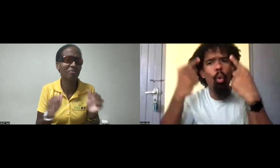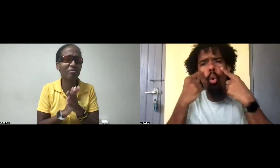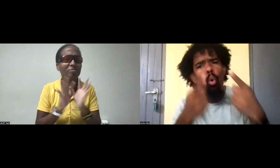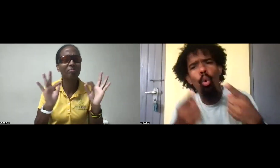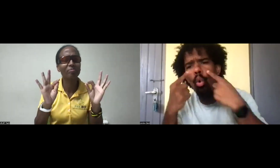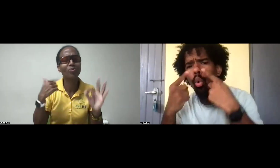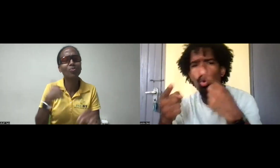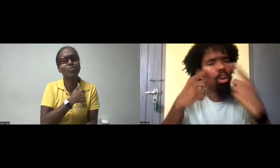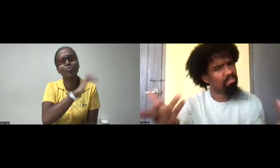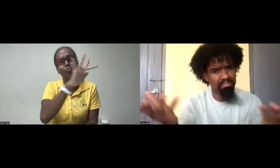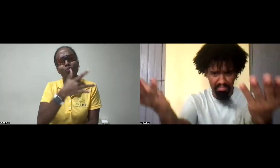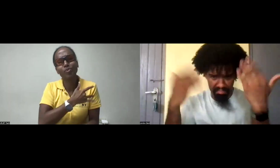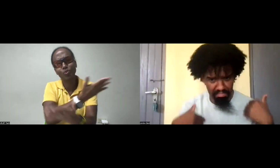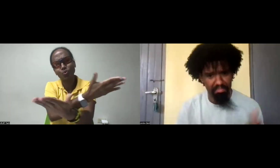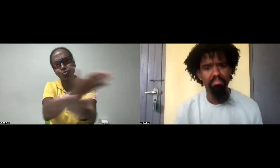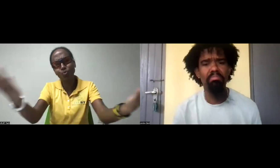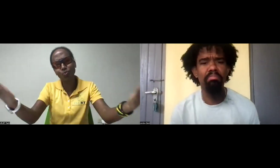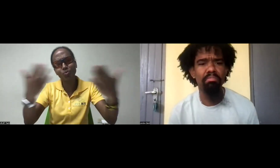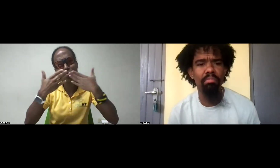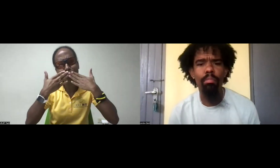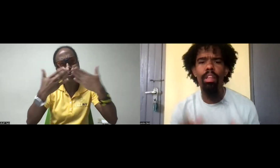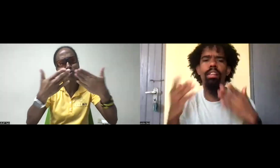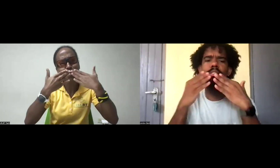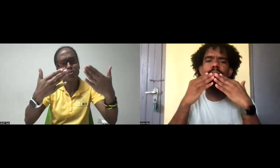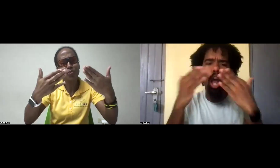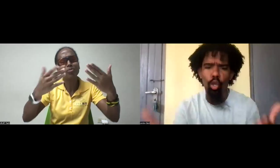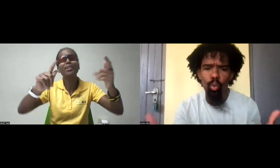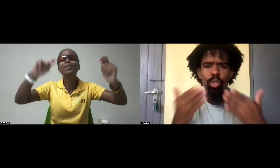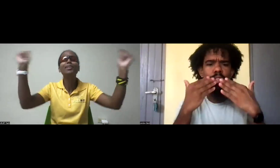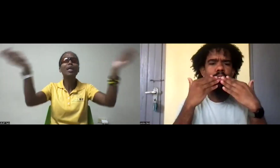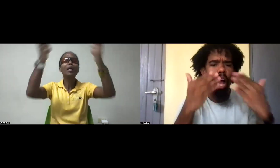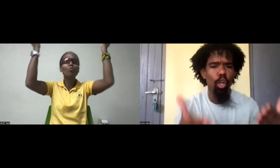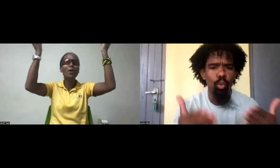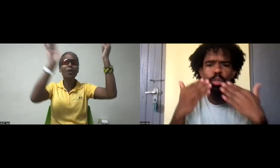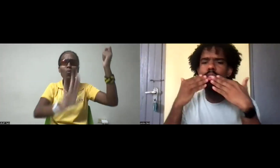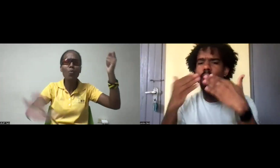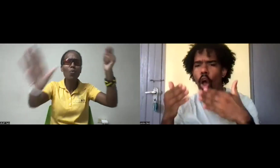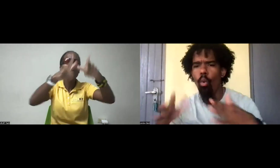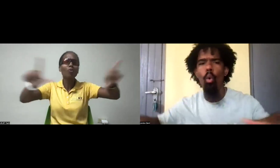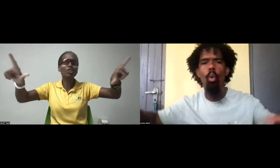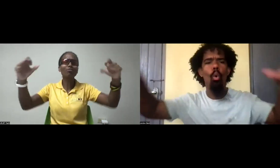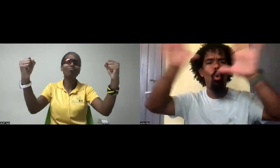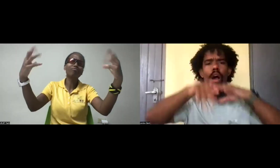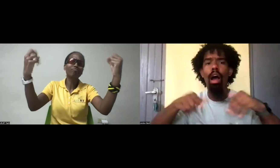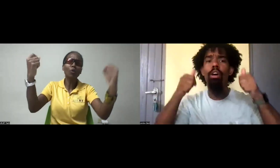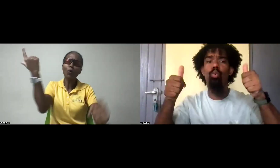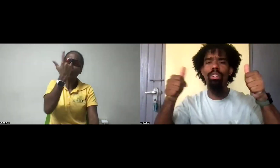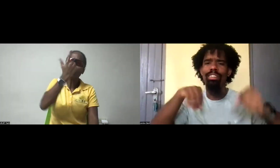You can look at all of these things and find us. All right. So we appreciate you and we thank you, and celebrating